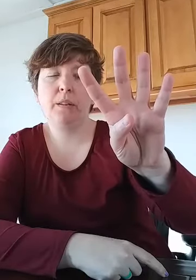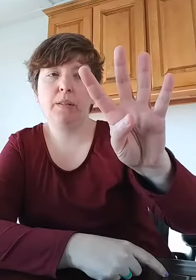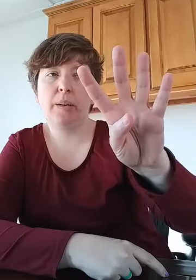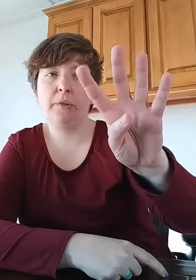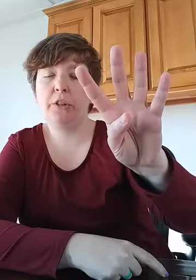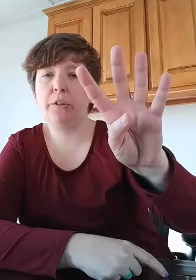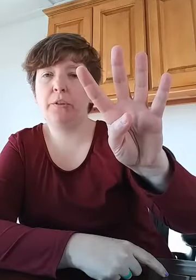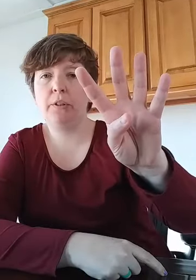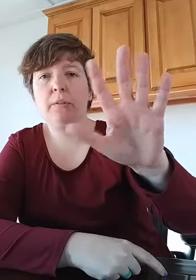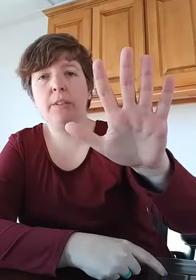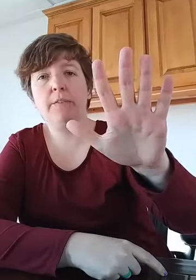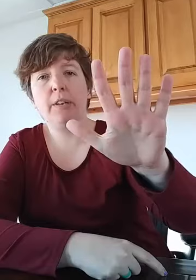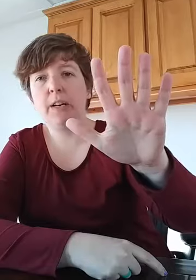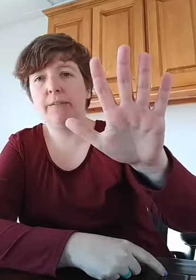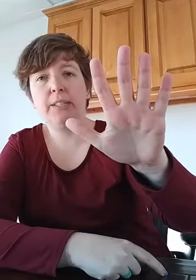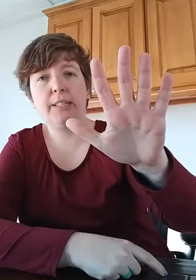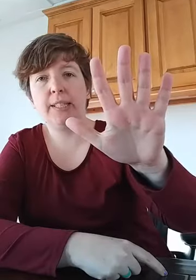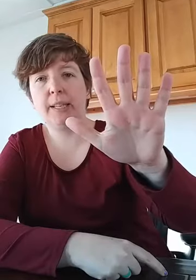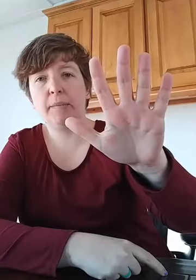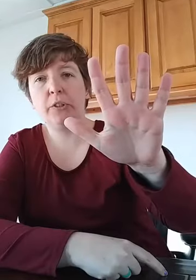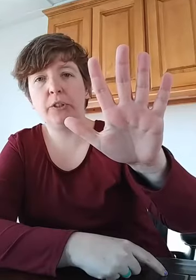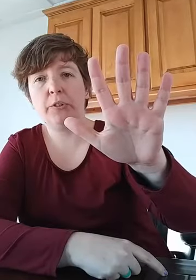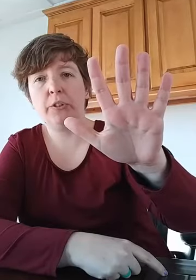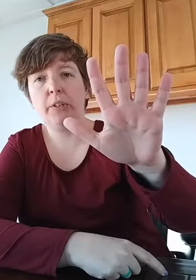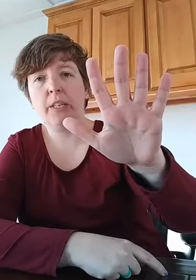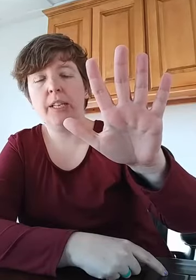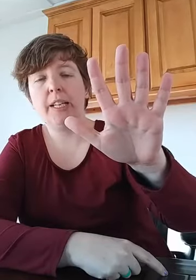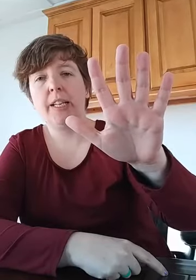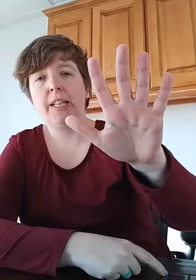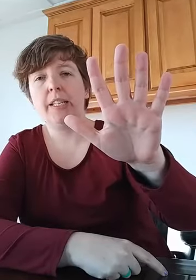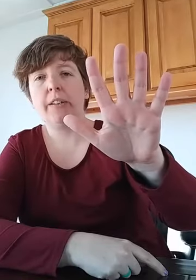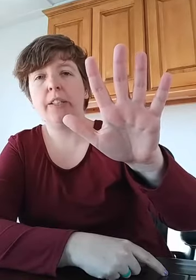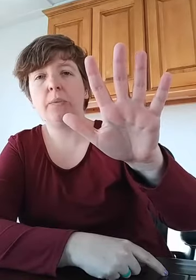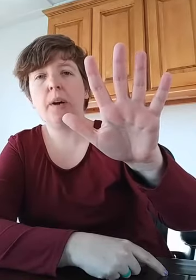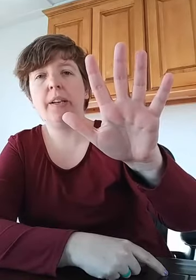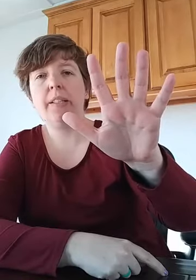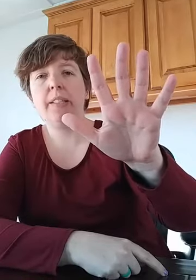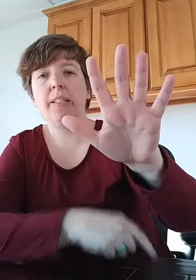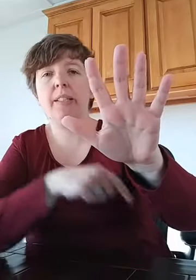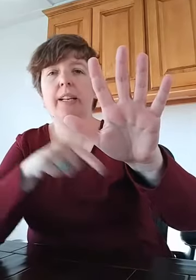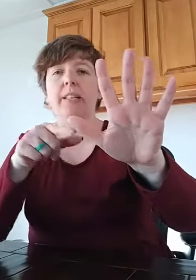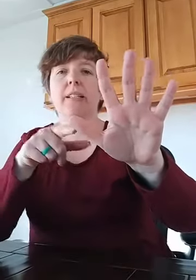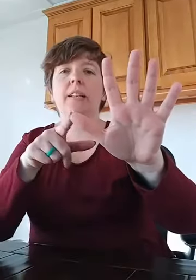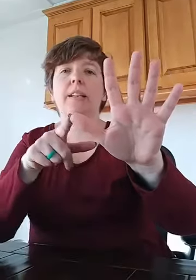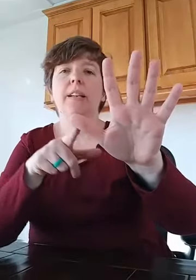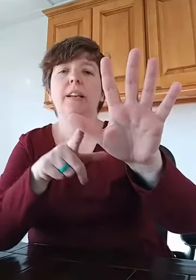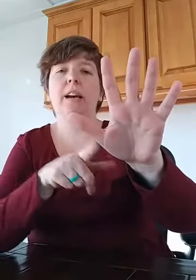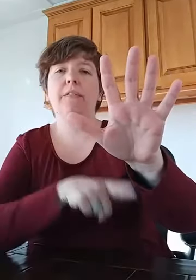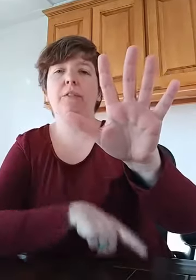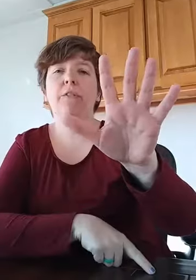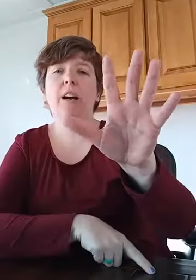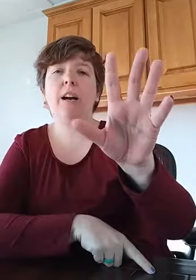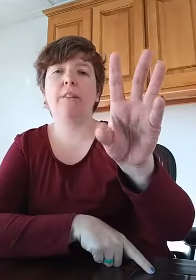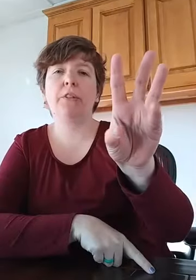same as you're used to. 5 is the same as you're used to. Now here's why this is 6. After 5, your